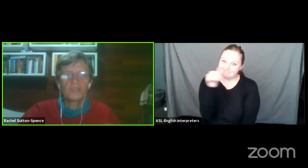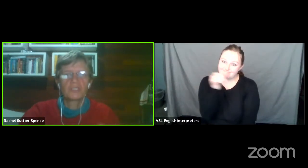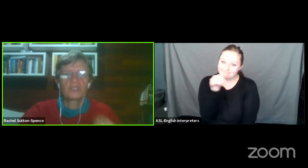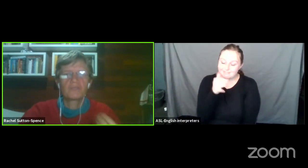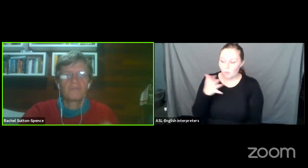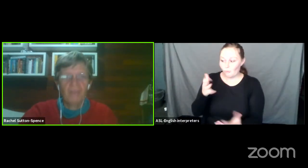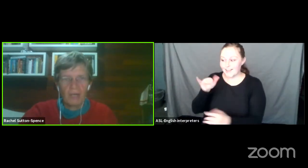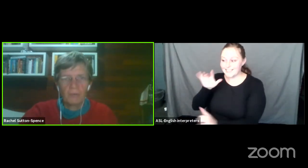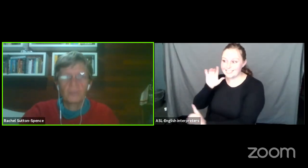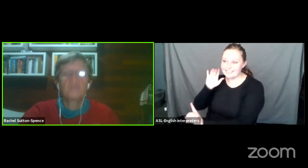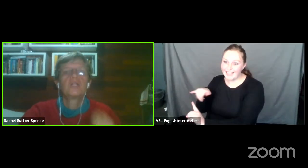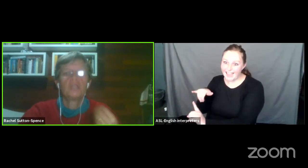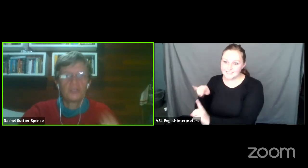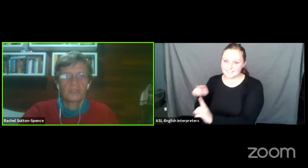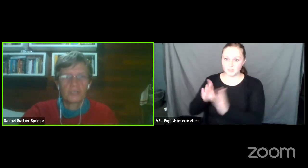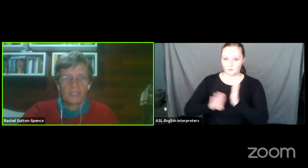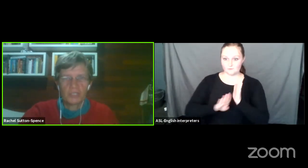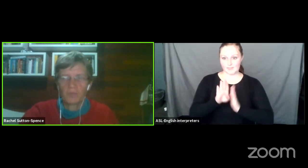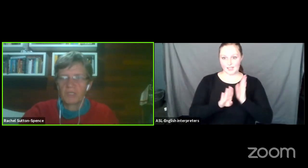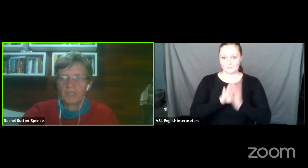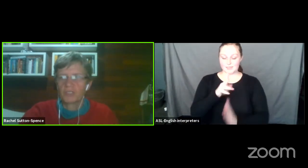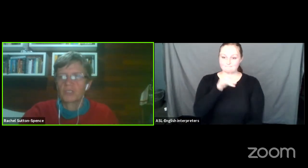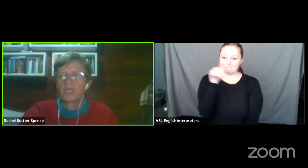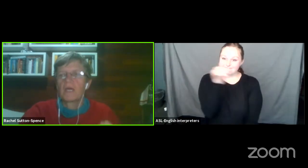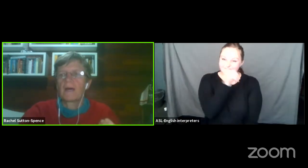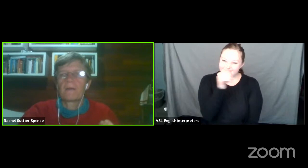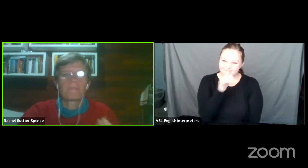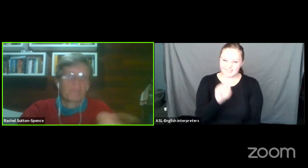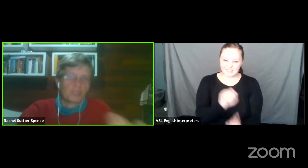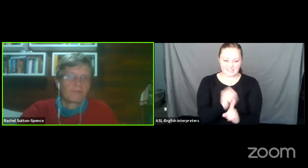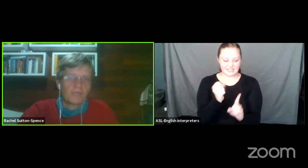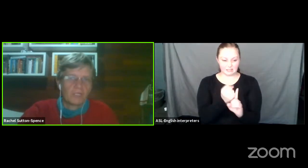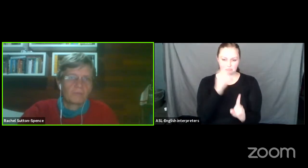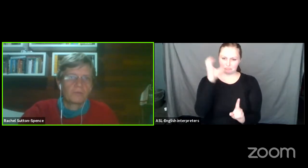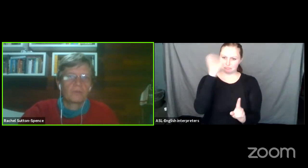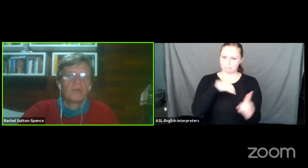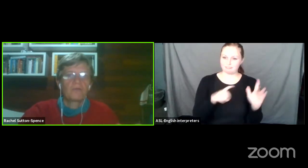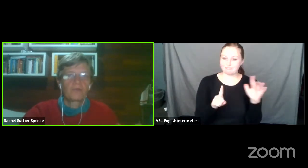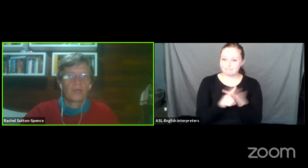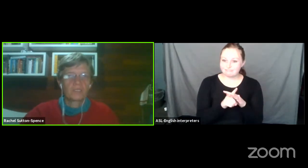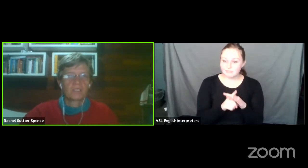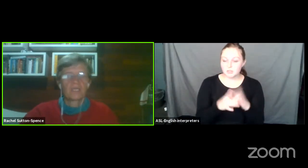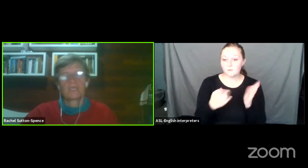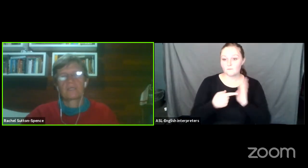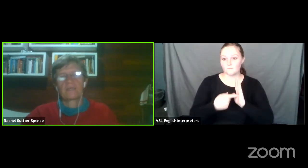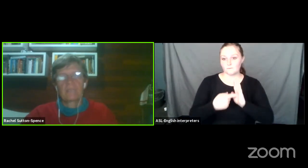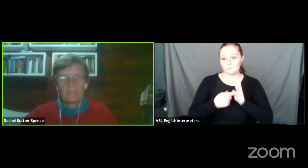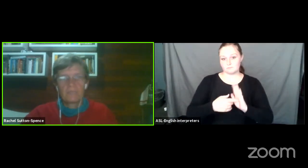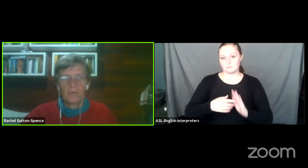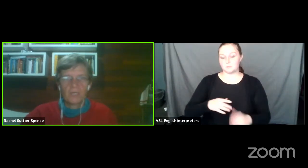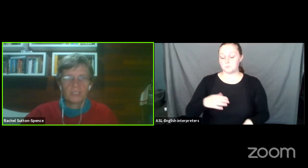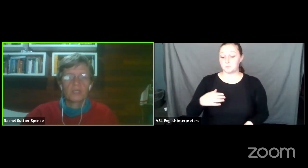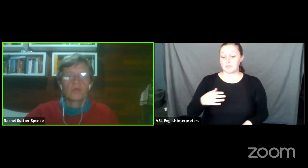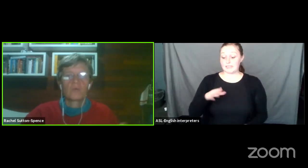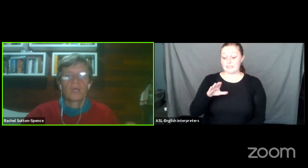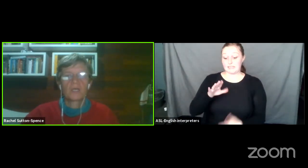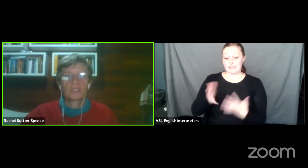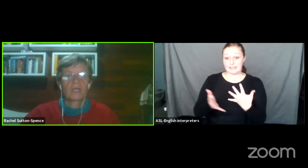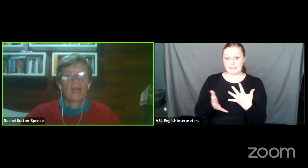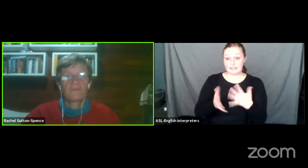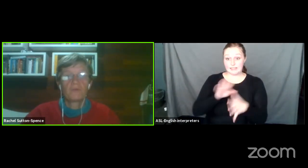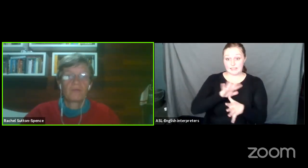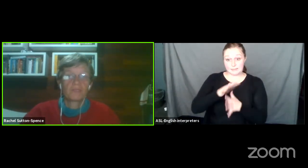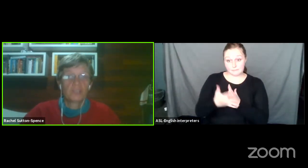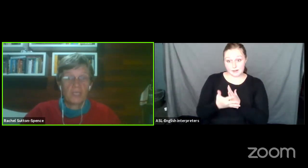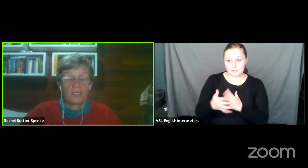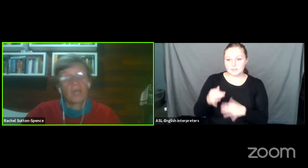We wanted to develop ludicrous situations. So, for example, for us in Libras, we asked,